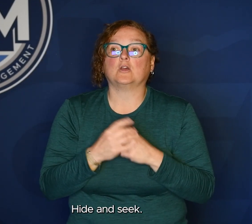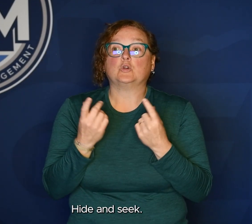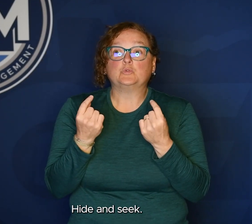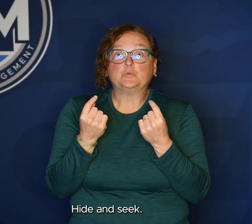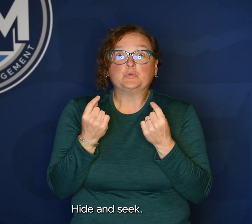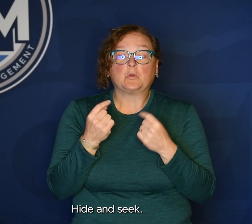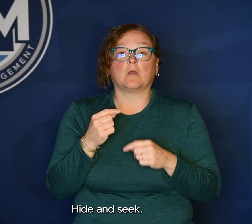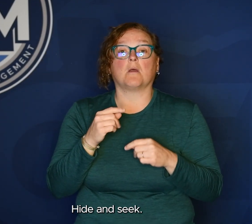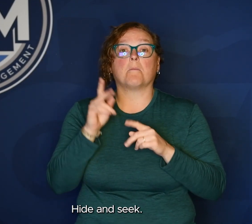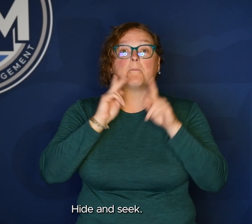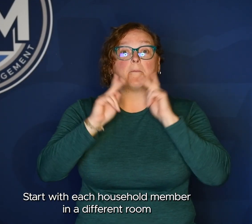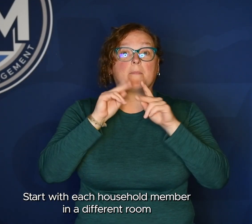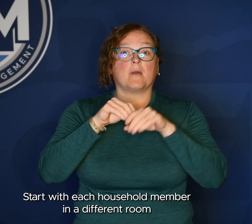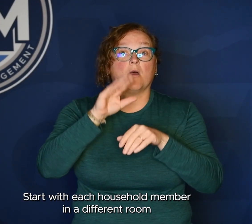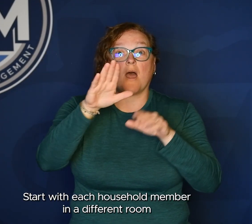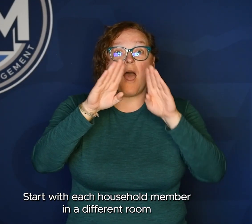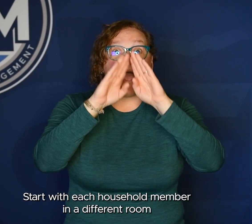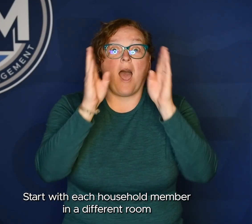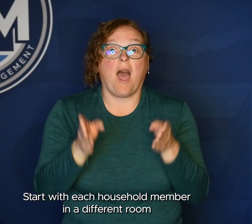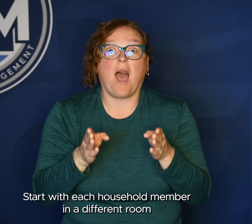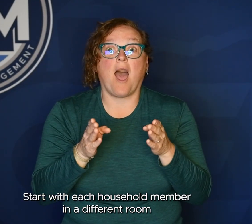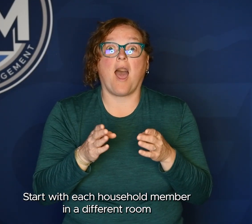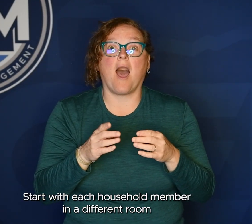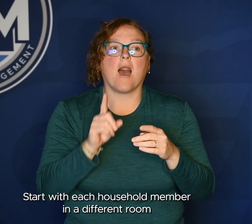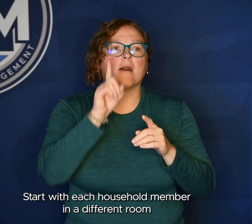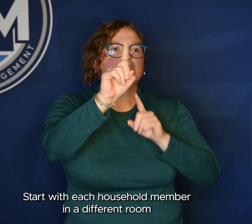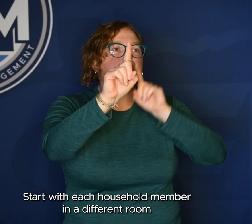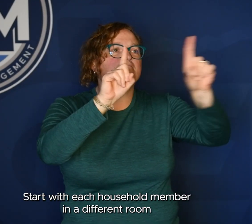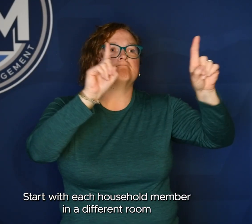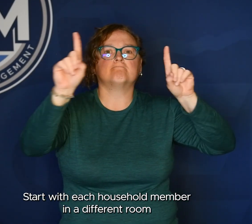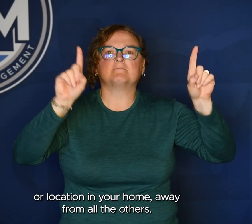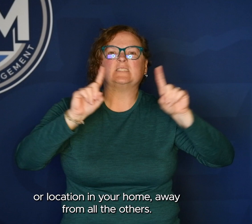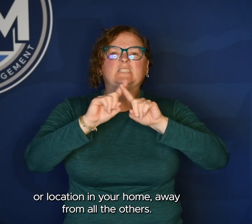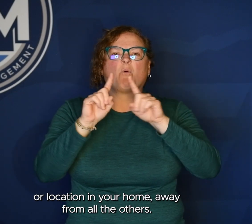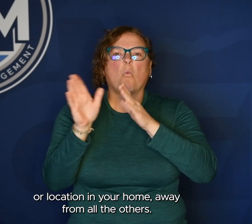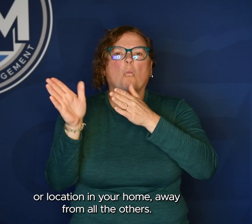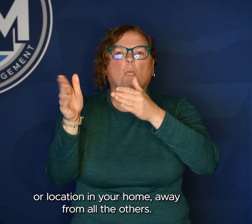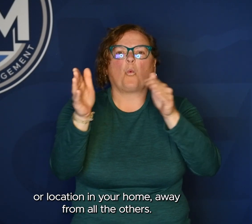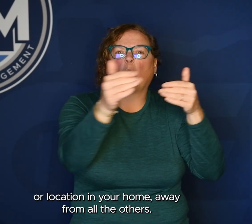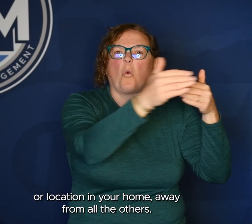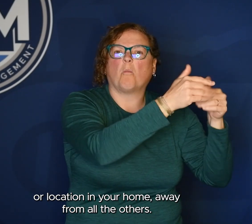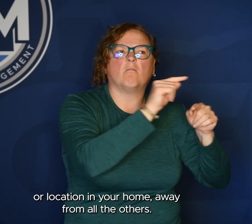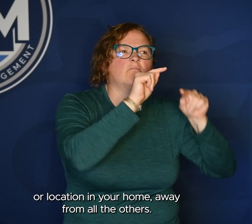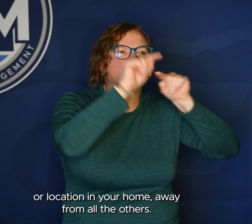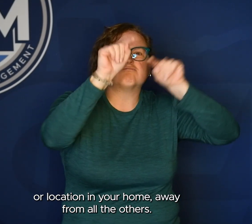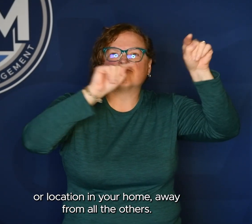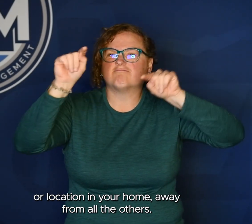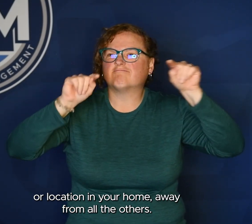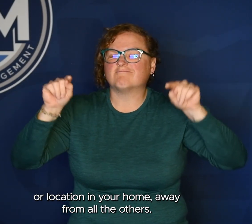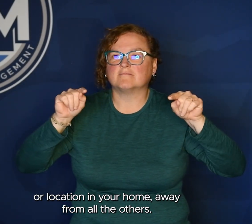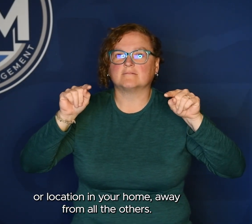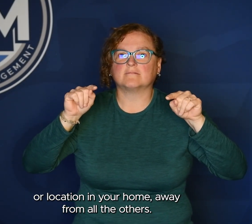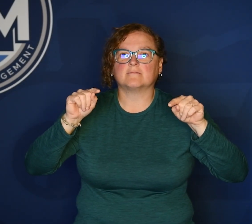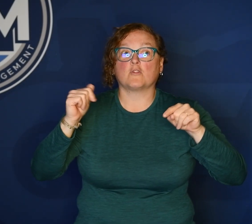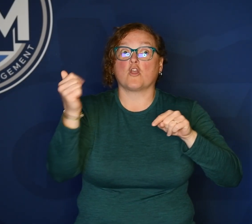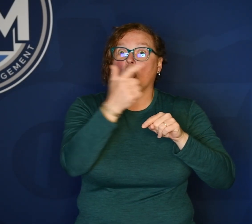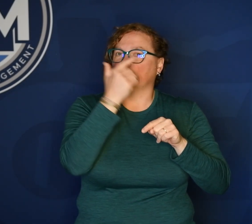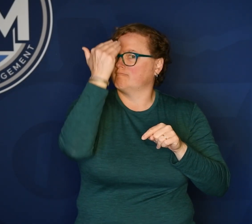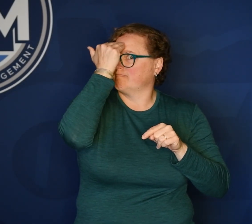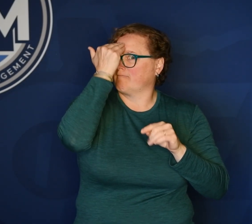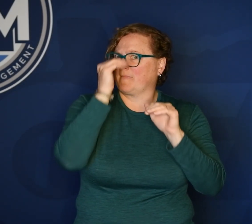seek. Start with each household member in a different room or location in your home, away from all the